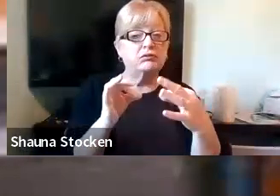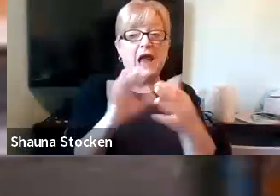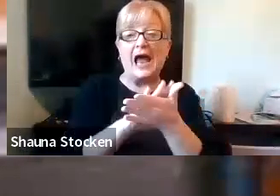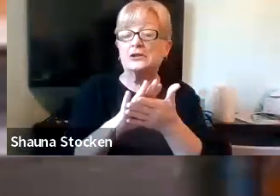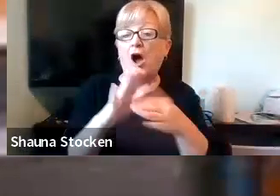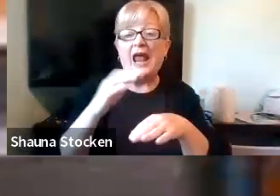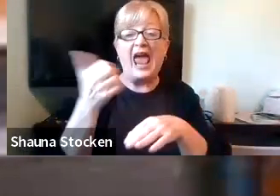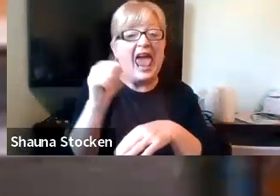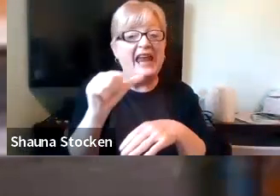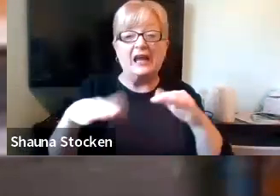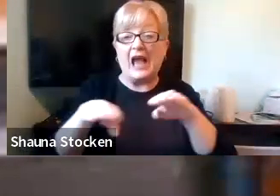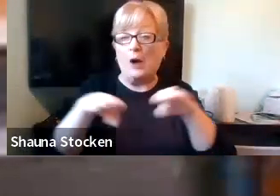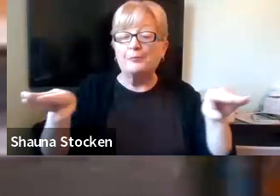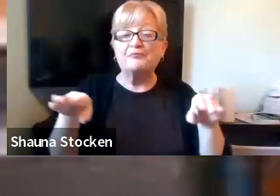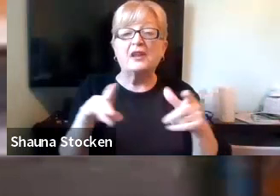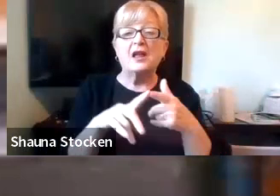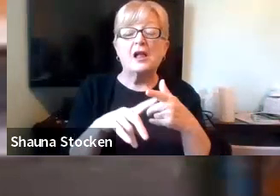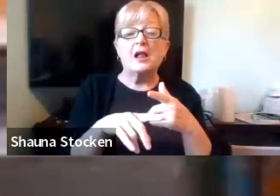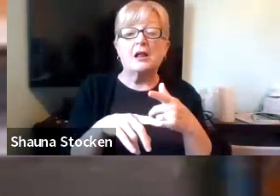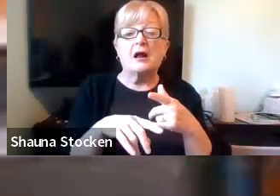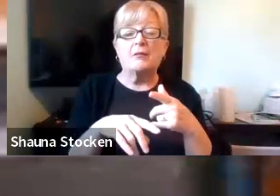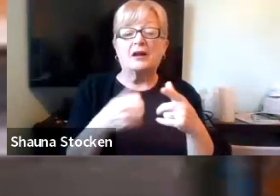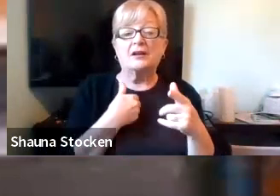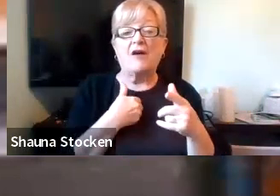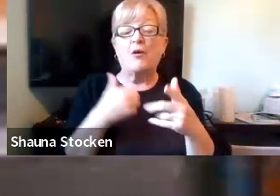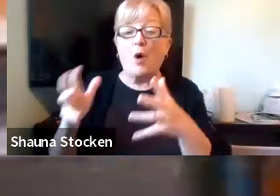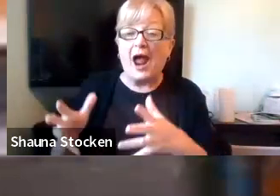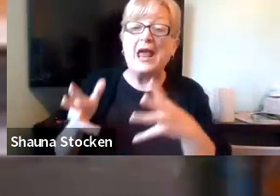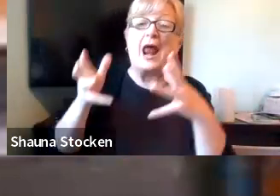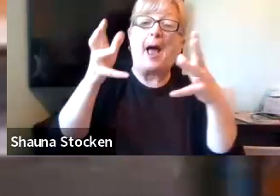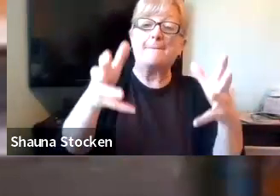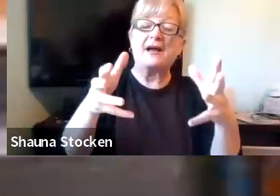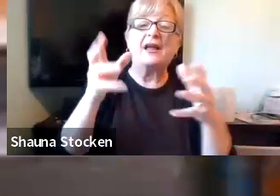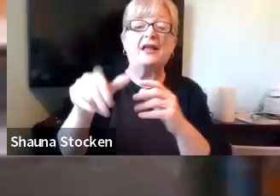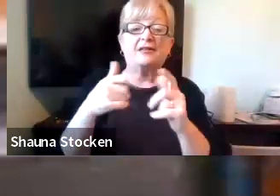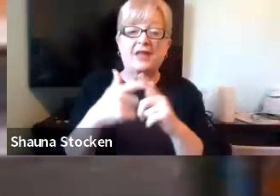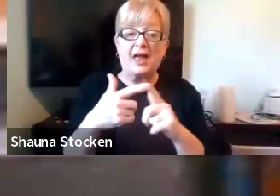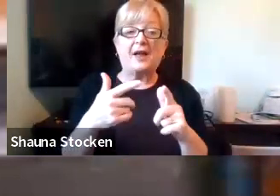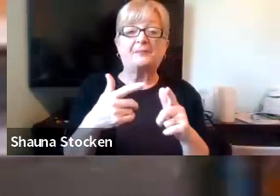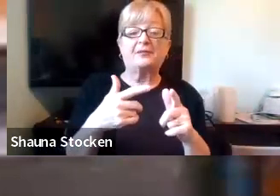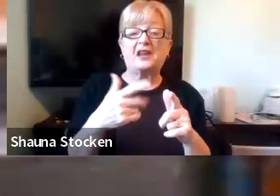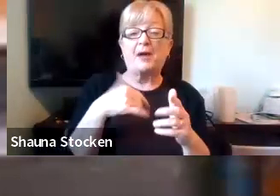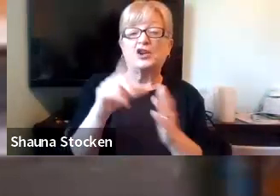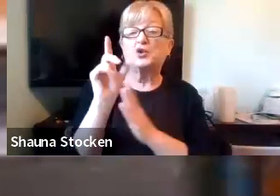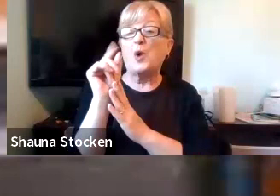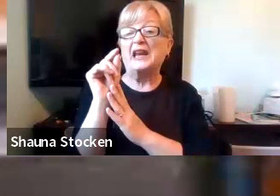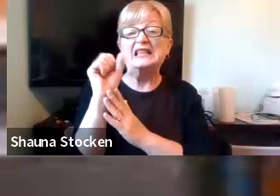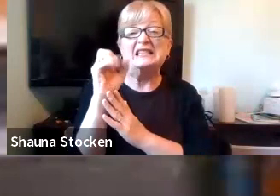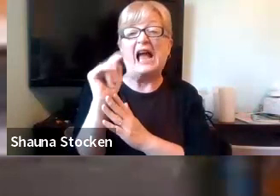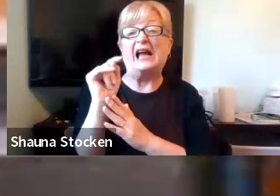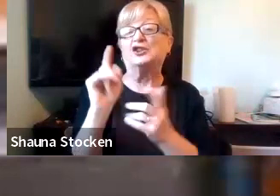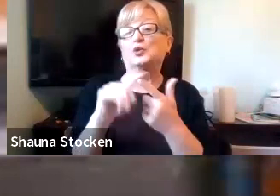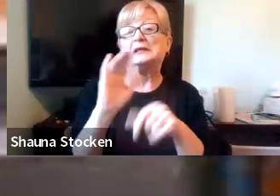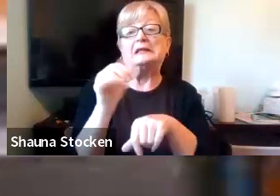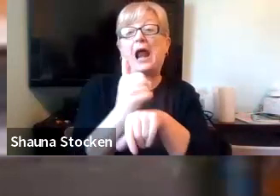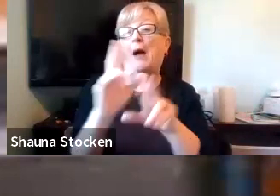The hardest thing for me was getting it up on the counter itself, but once it's up there, it takes about 20 seconds to set up. You just